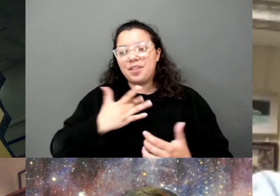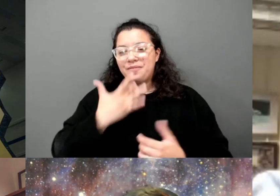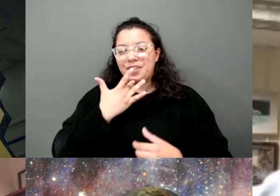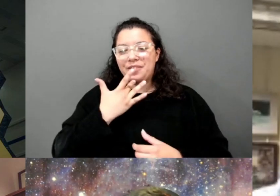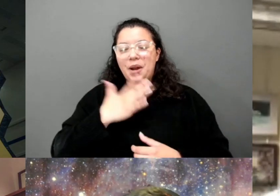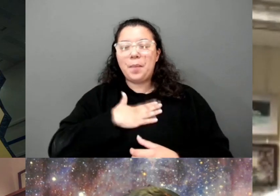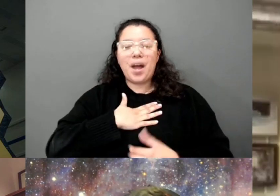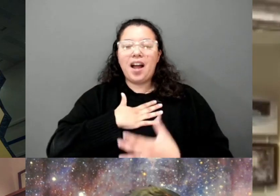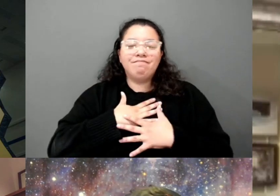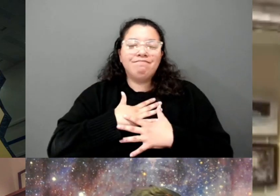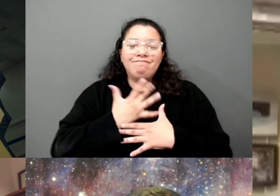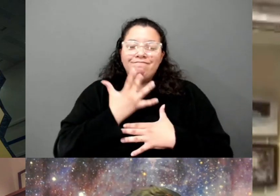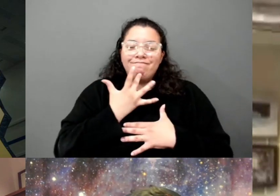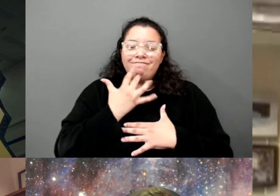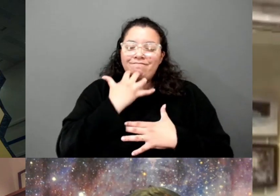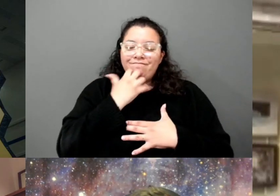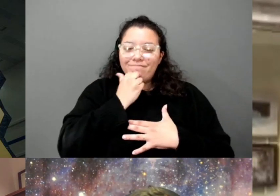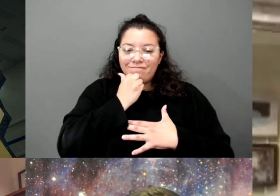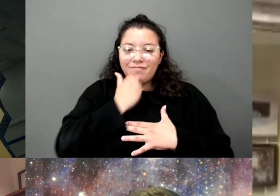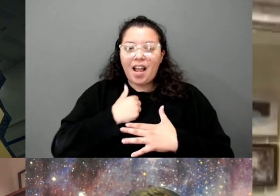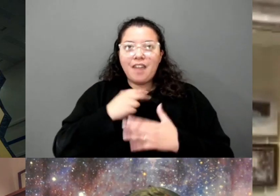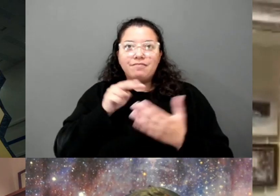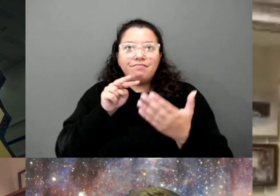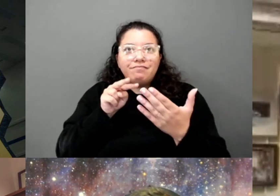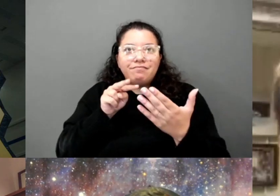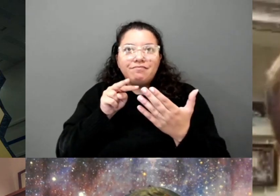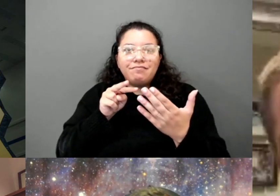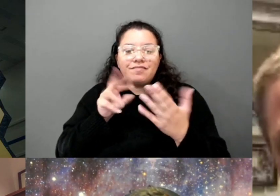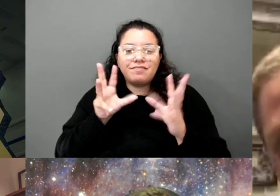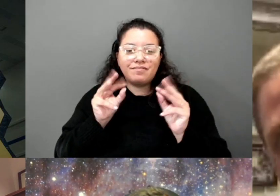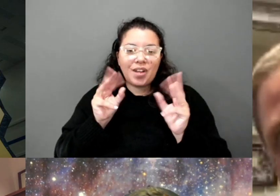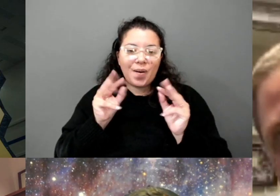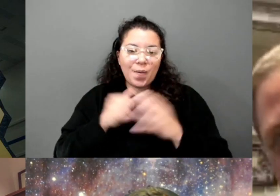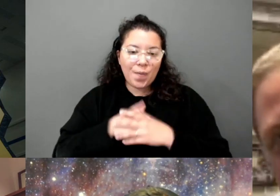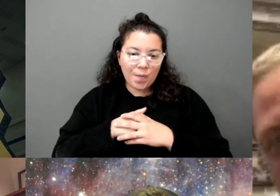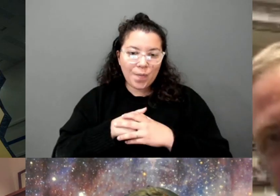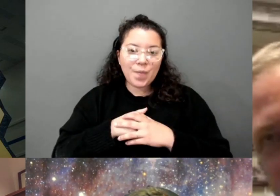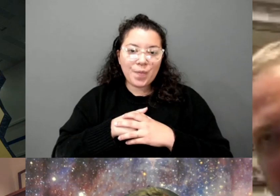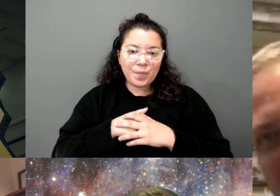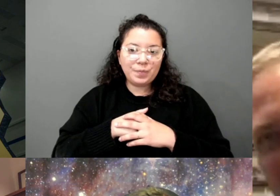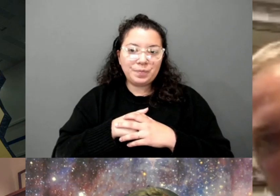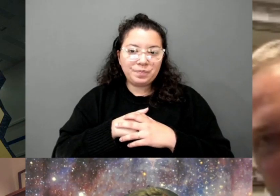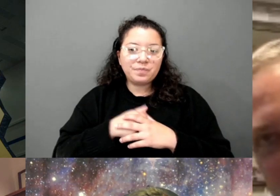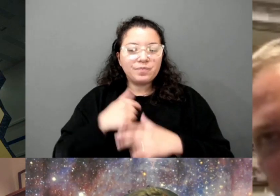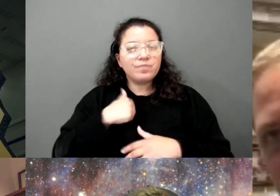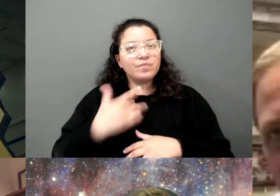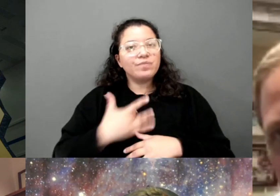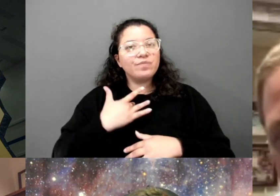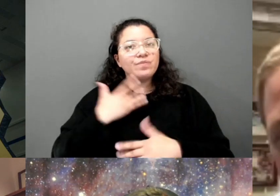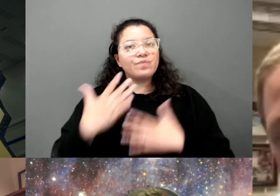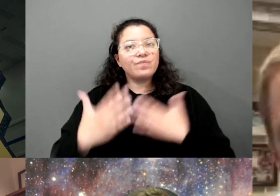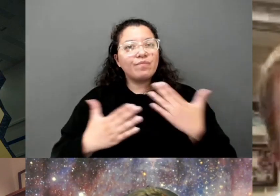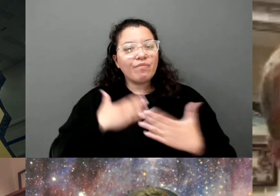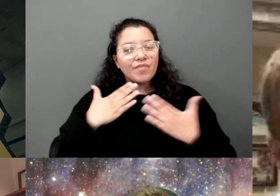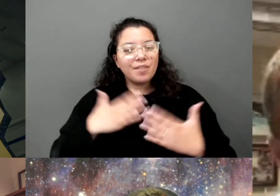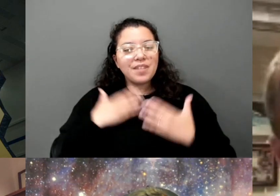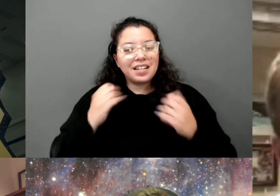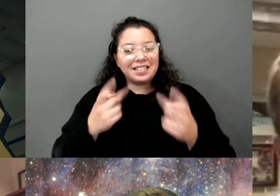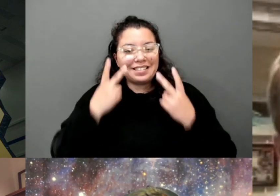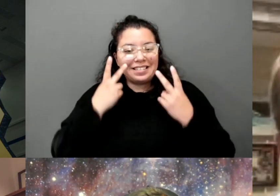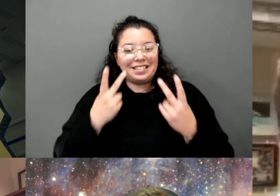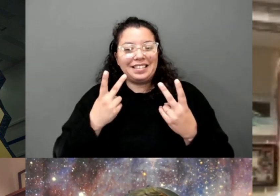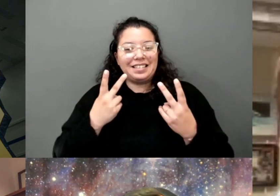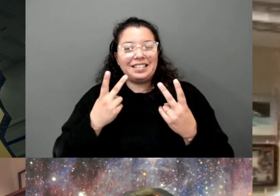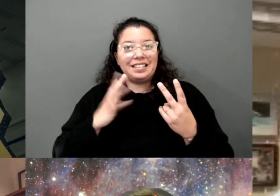that for so long, and it was. I was happy to see that some of the design choices we made, they came to